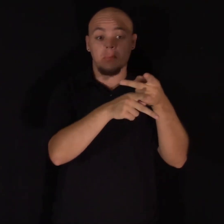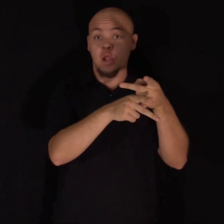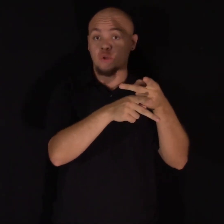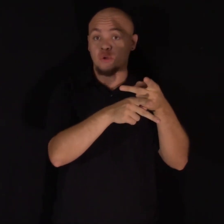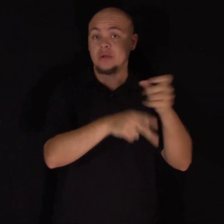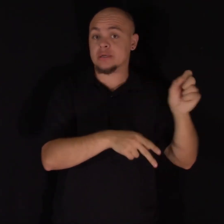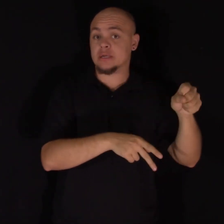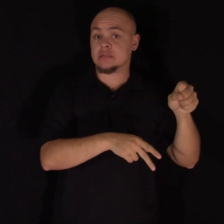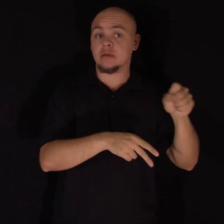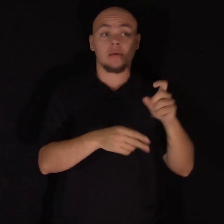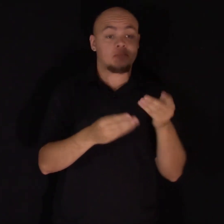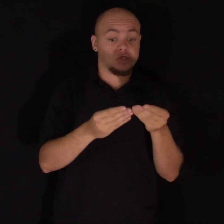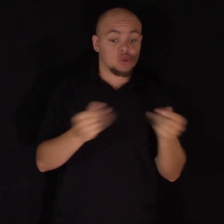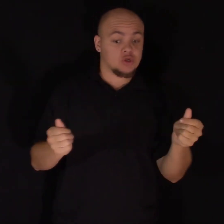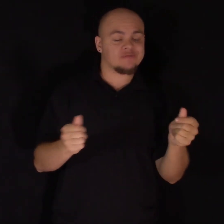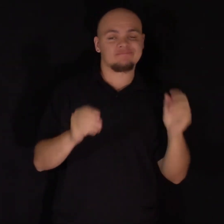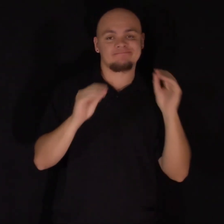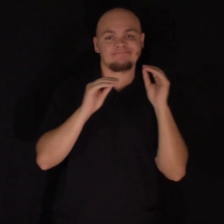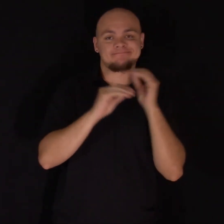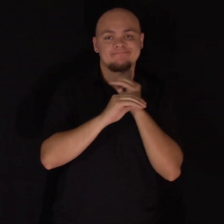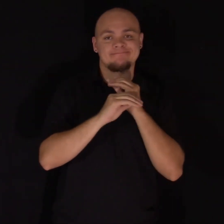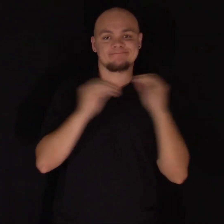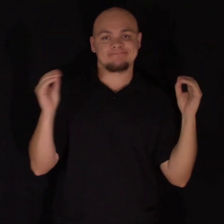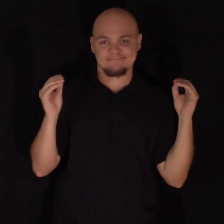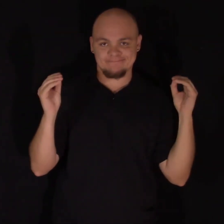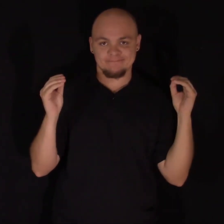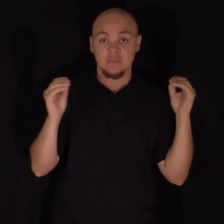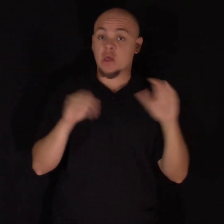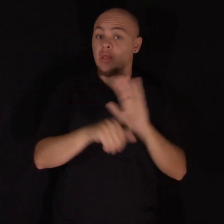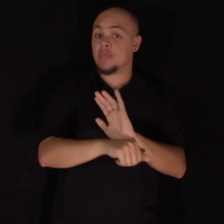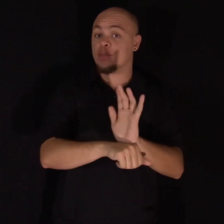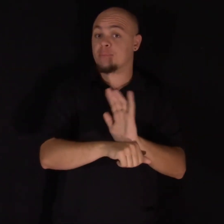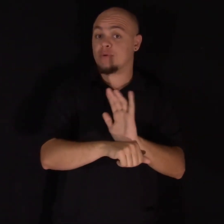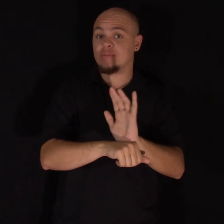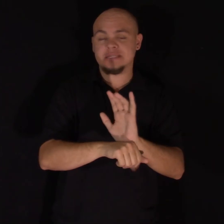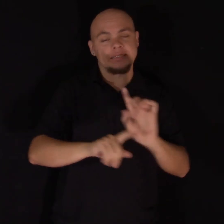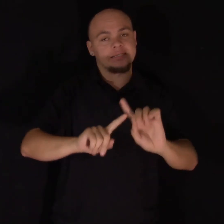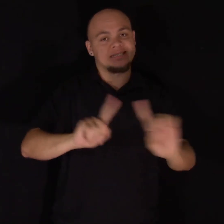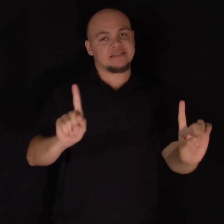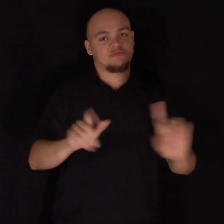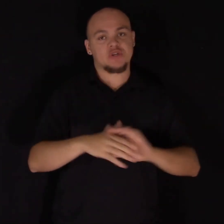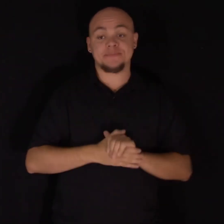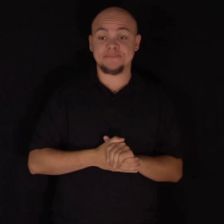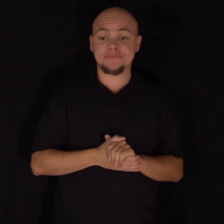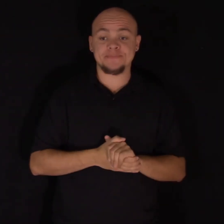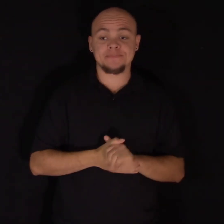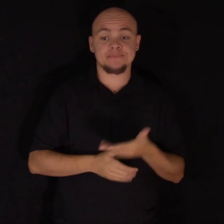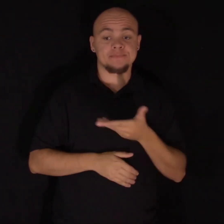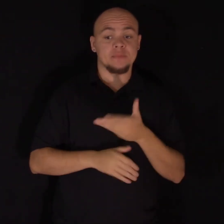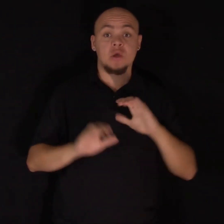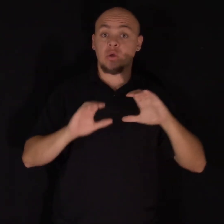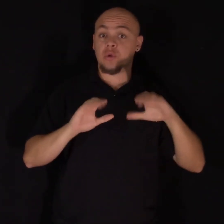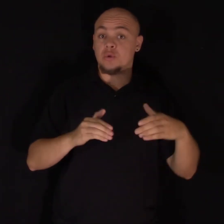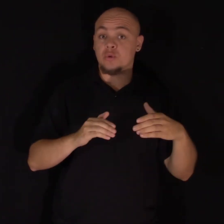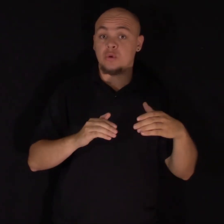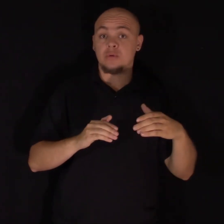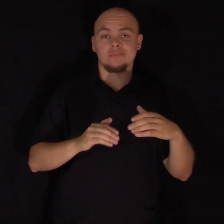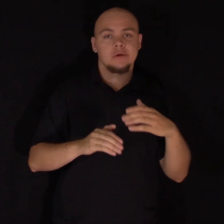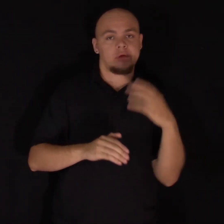things I talked about. Now in the movies, it's quite different. There's a group of